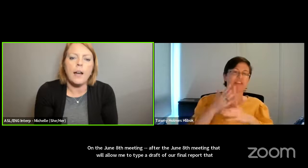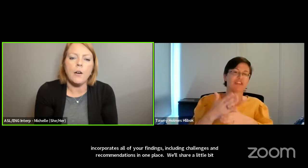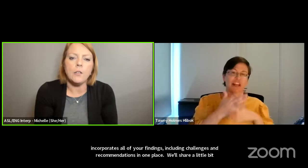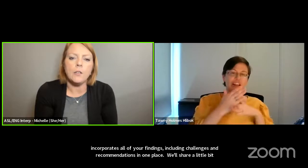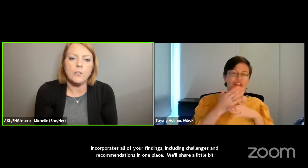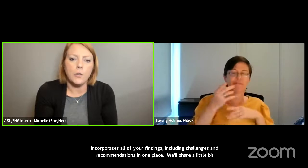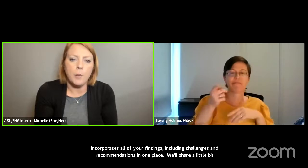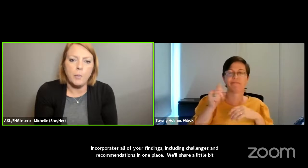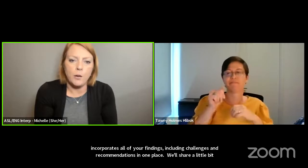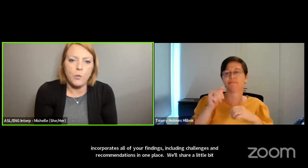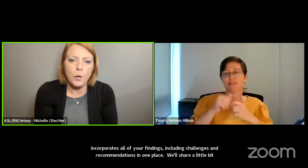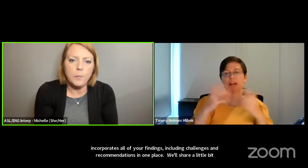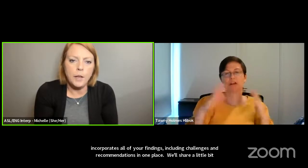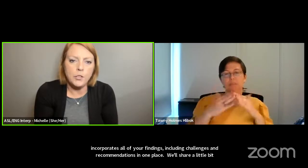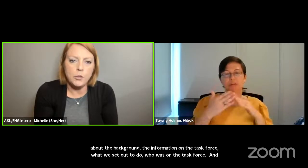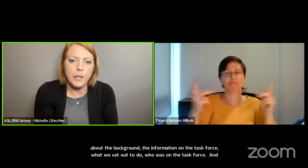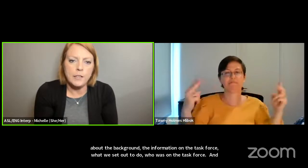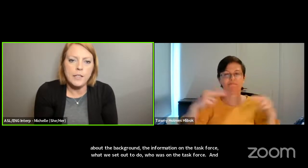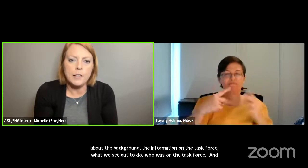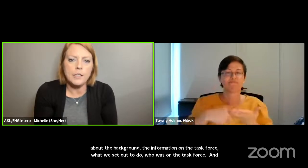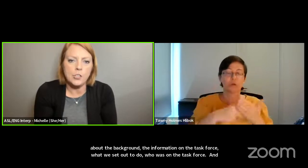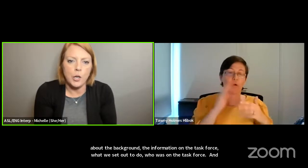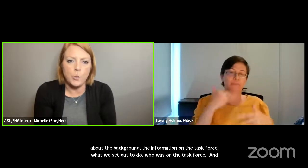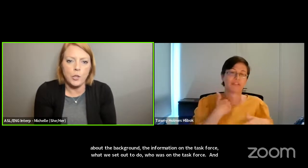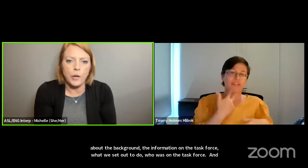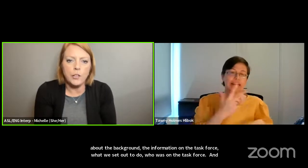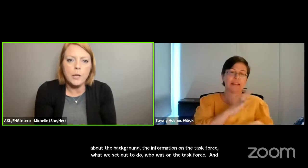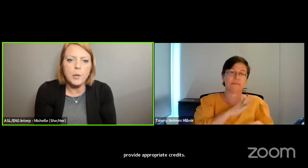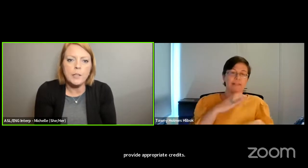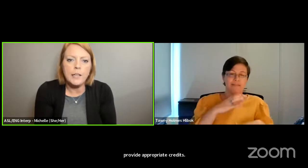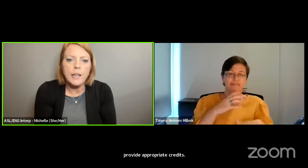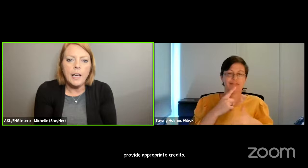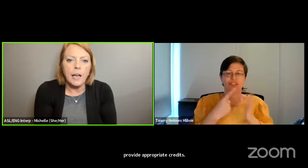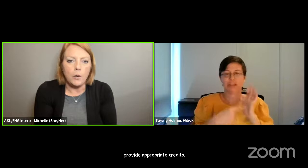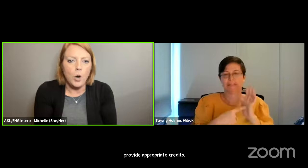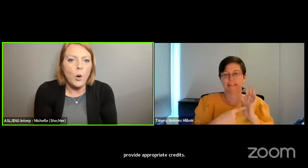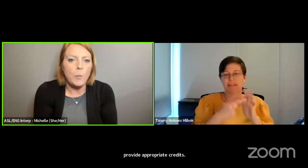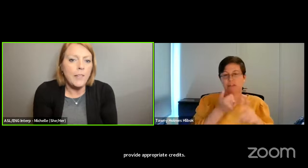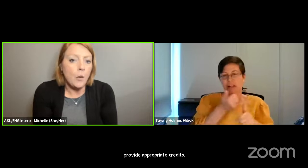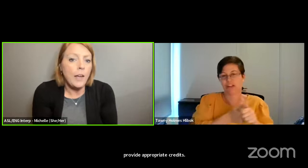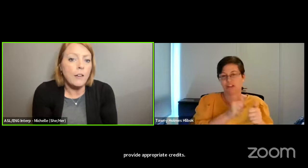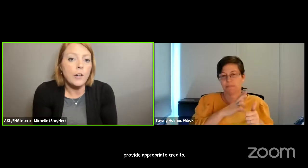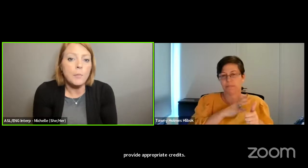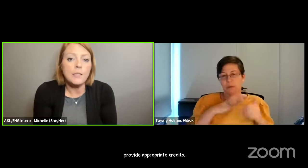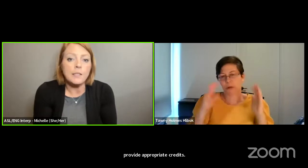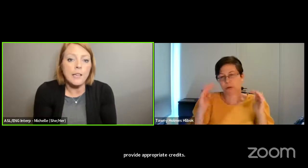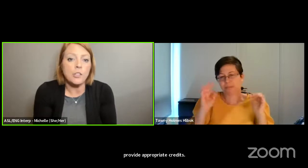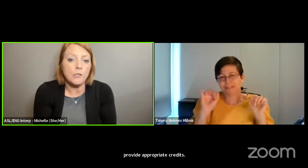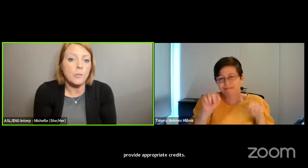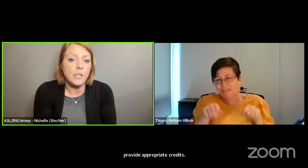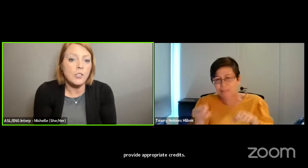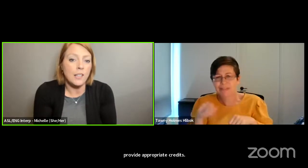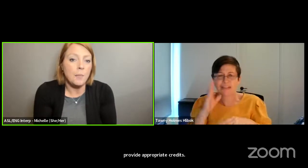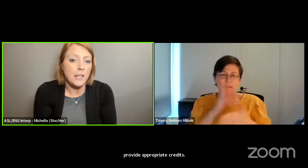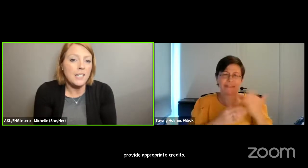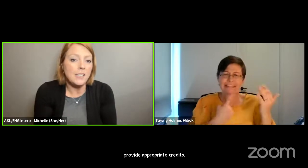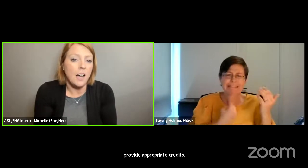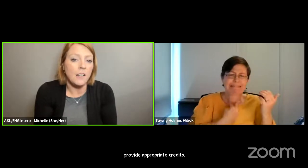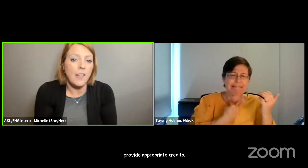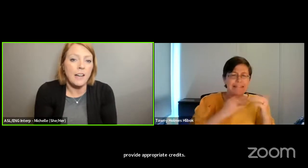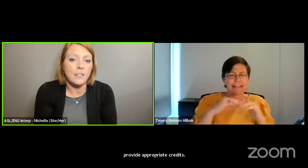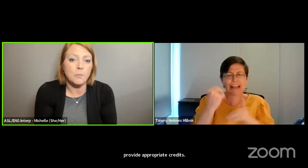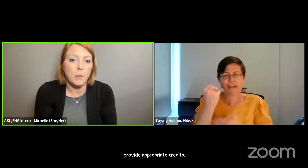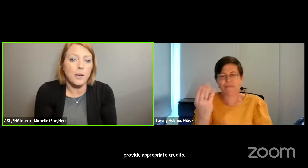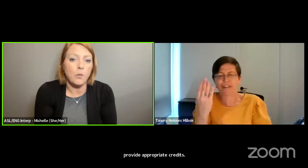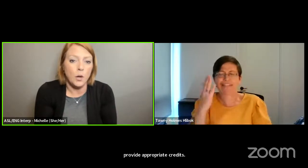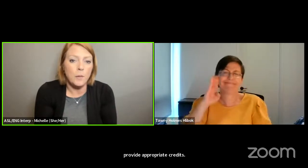offer that out for the public forum on June 18th to share with the greater community. And we're hoping that we have representation from each of the committees